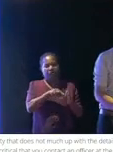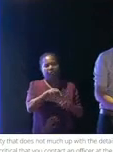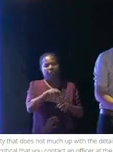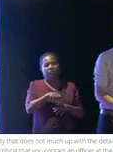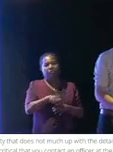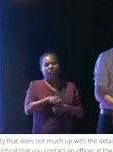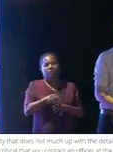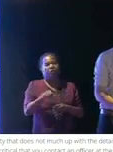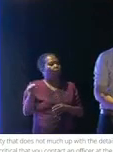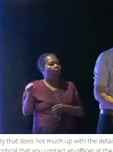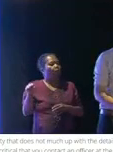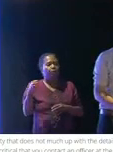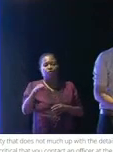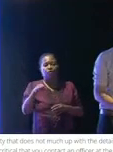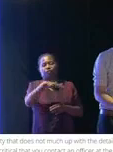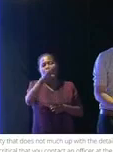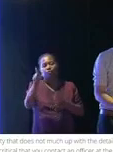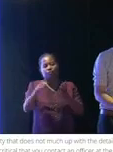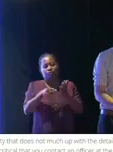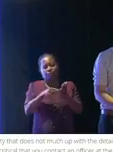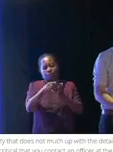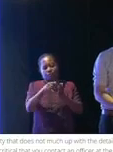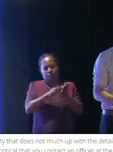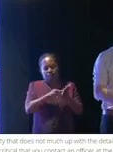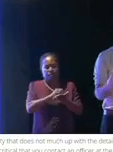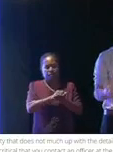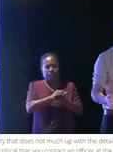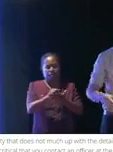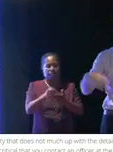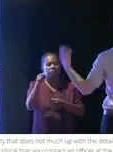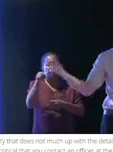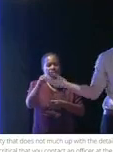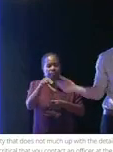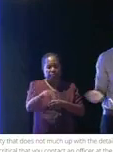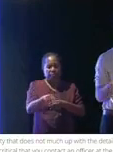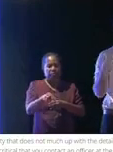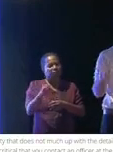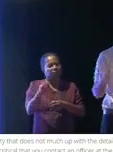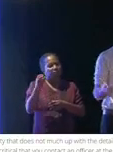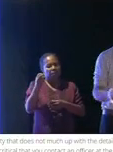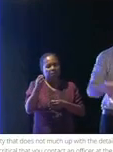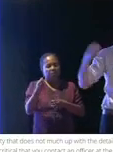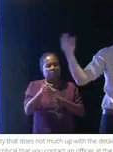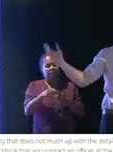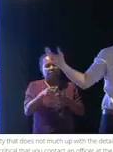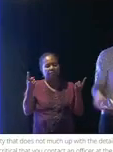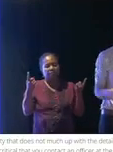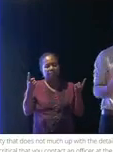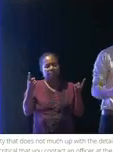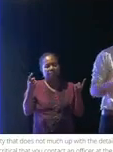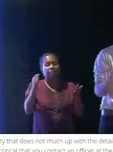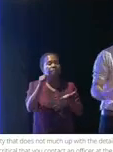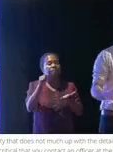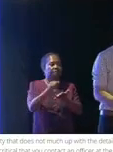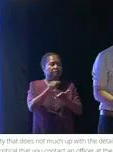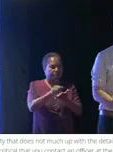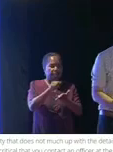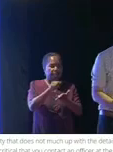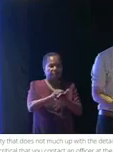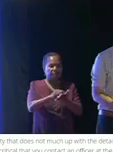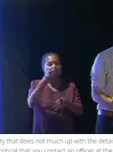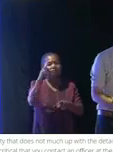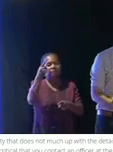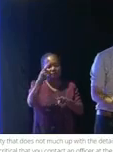all TIN numbers have or are required to have certificates. Some are exempt, and it will show you if they're exempt or not. Basically, this is a very quick